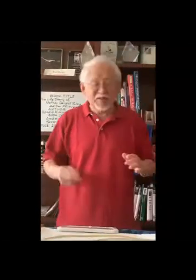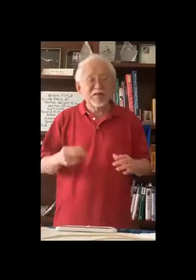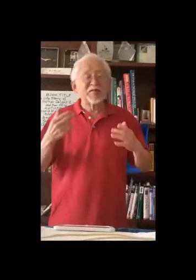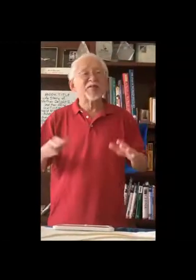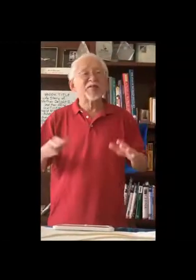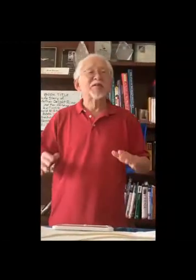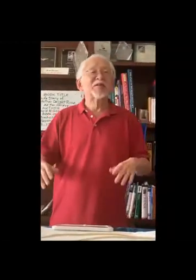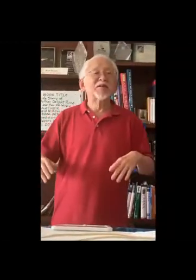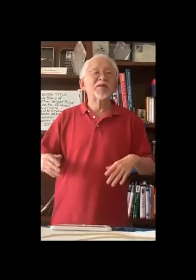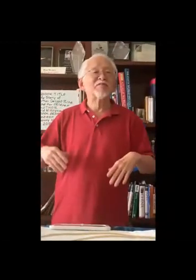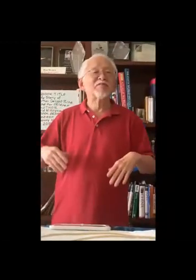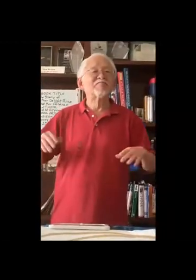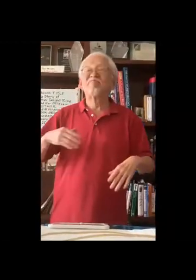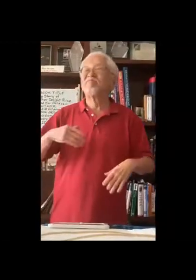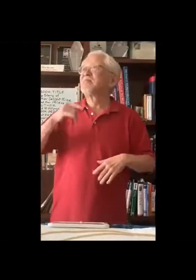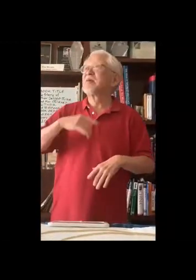meant.